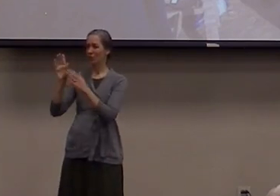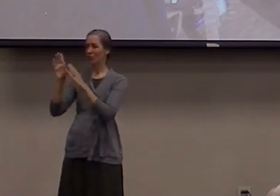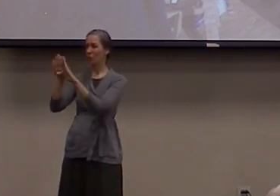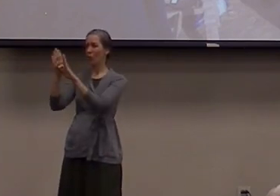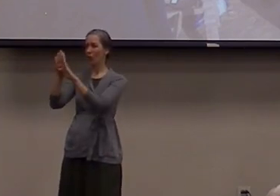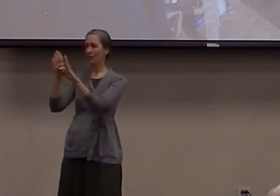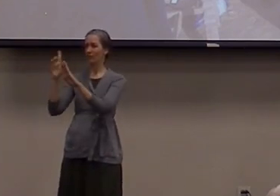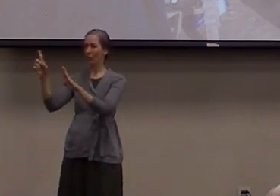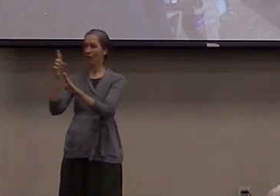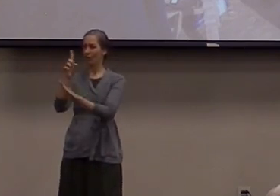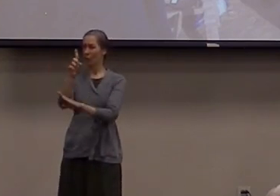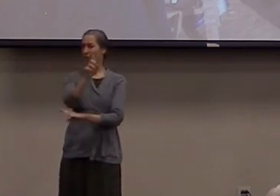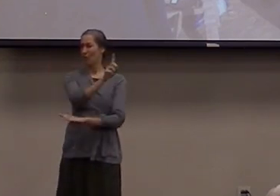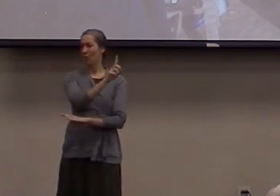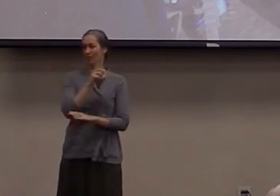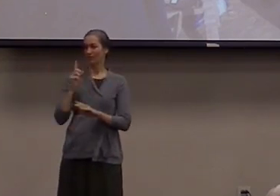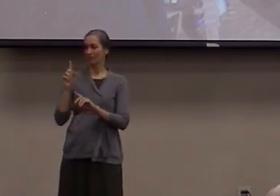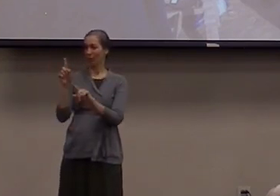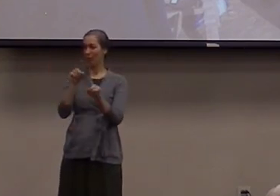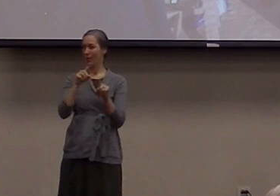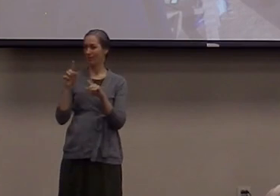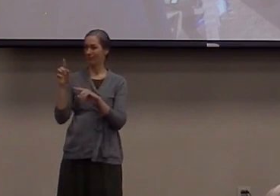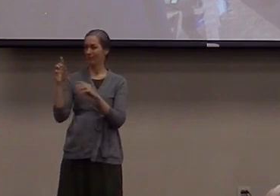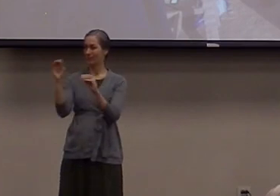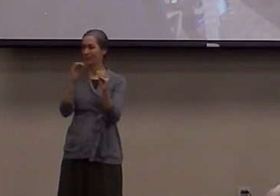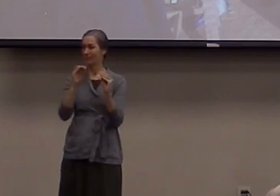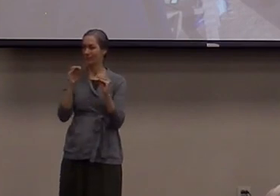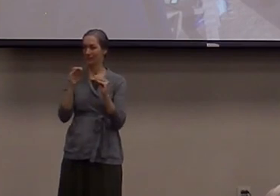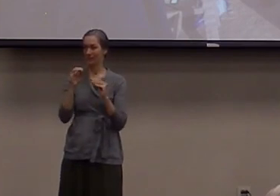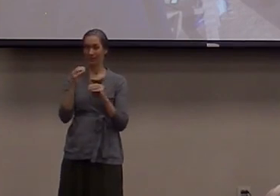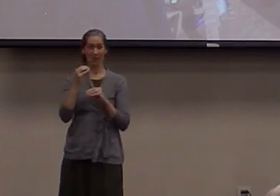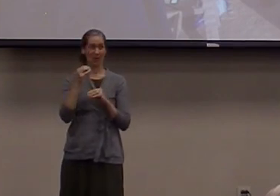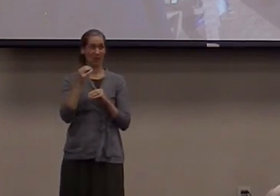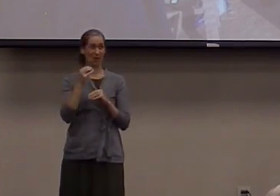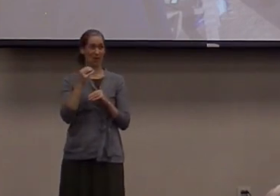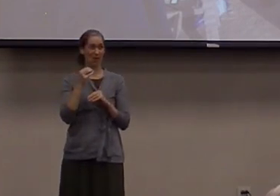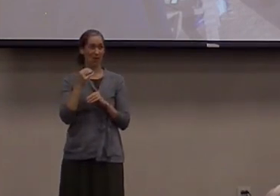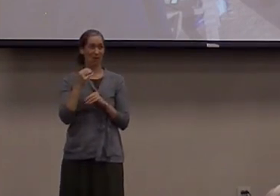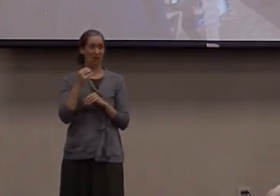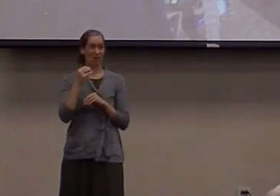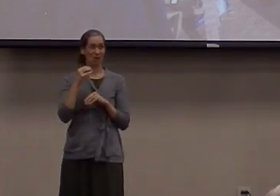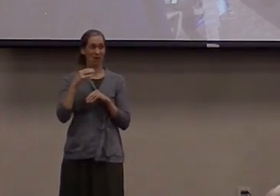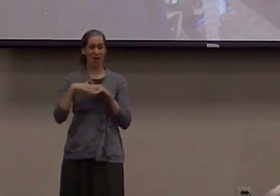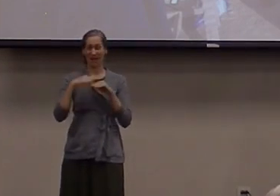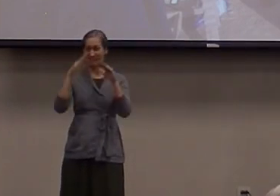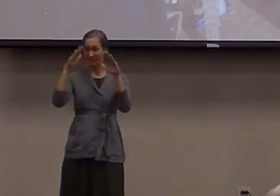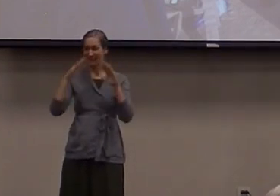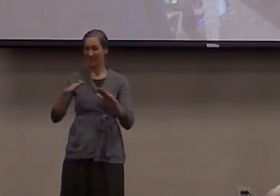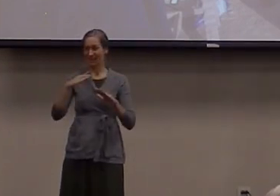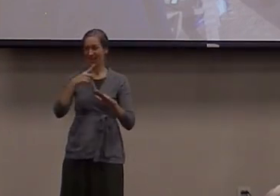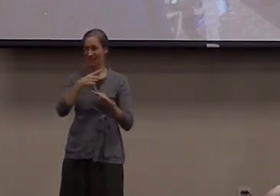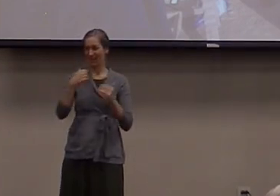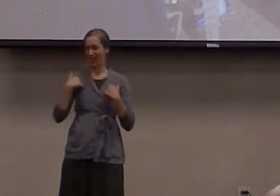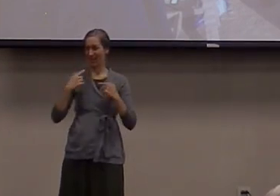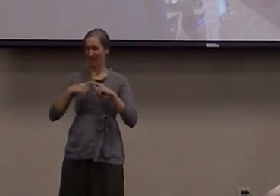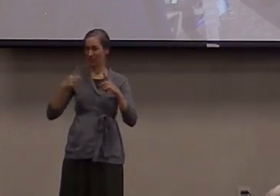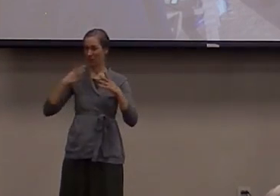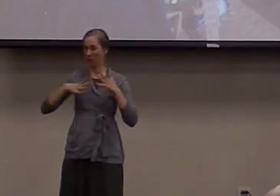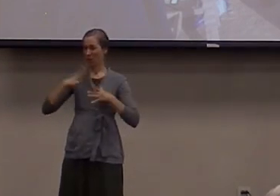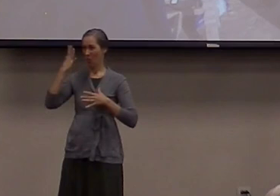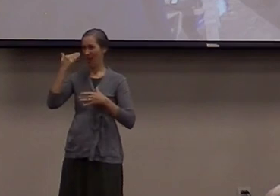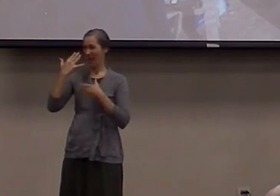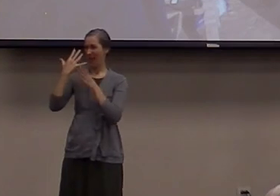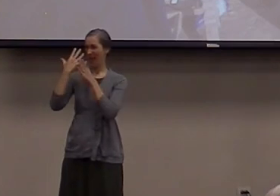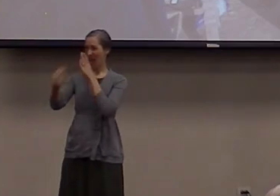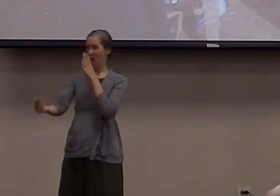Wednesday, you don't wear the same clothes you wear the rest of the days because you're going to be door knocking all day. Isn't that awesome? They go out and